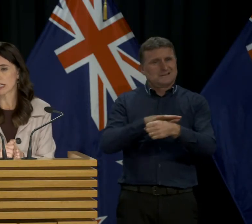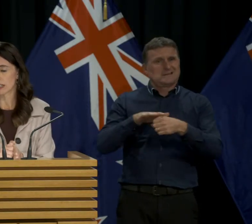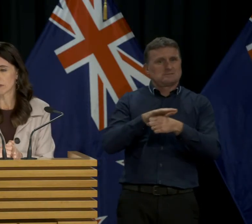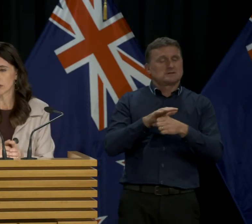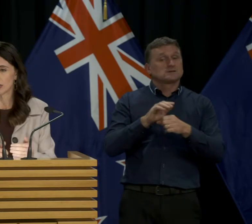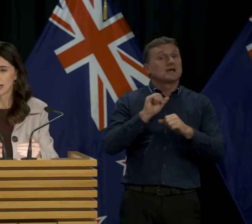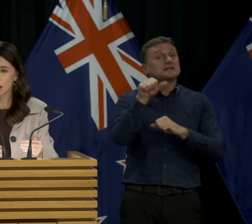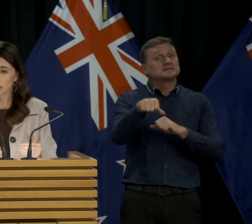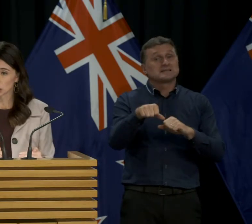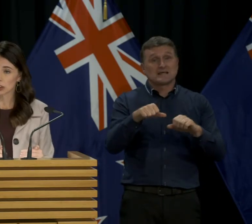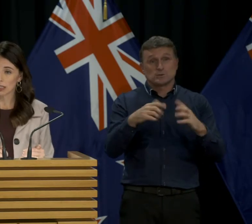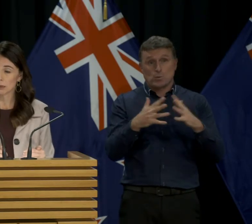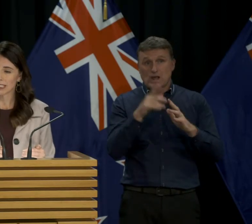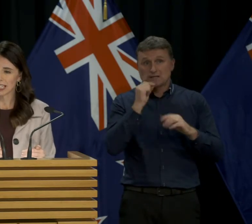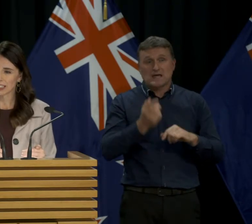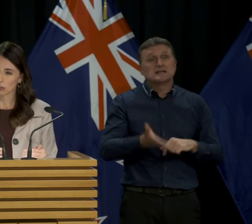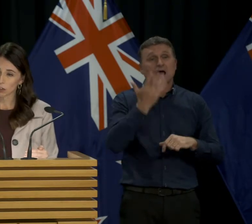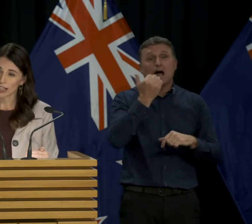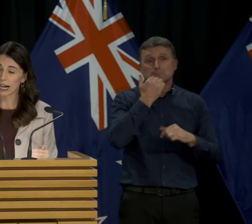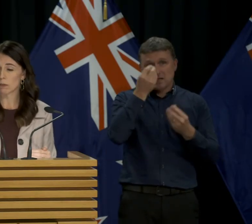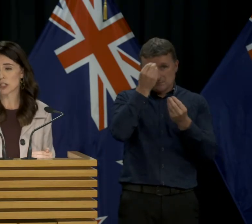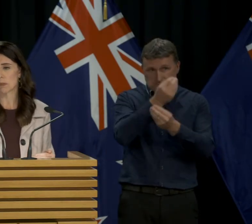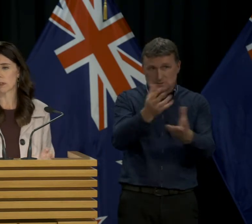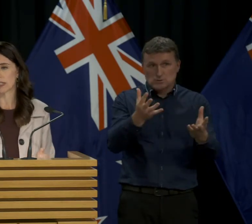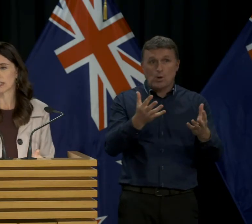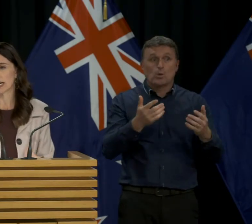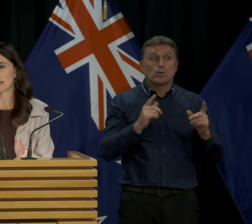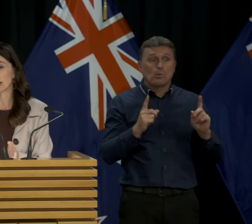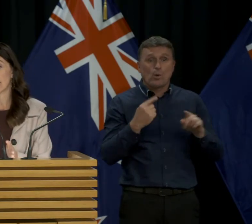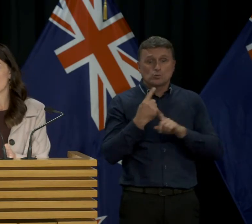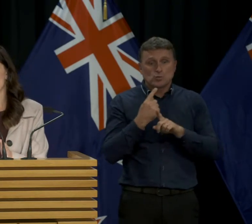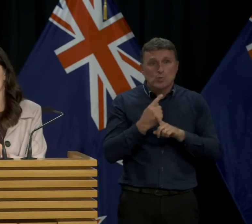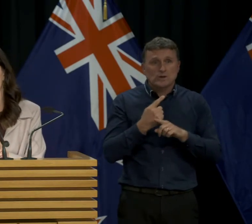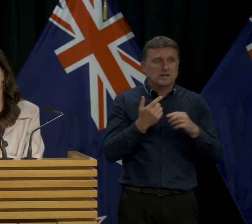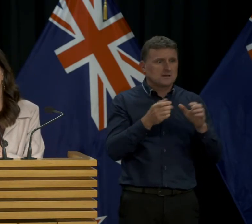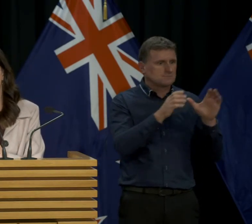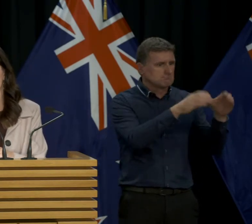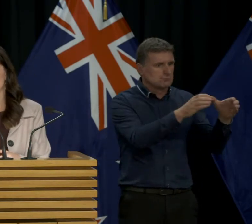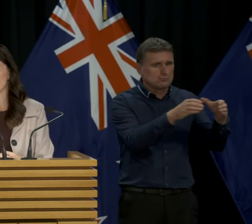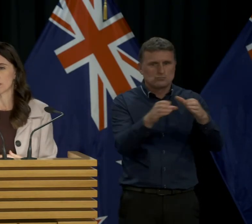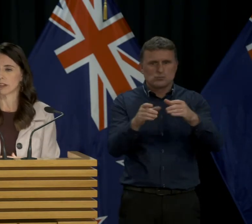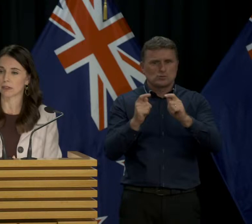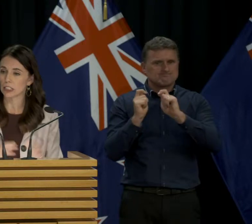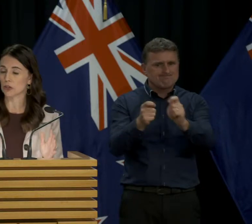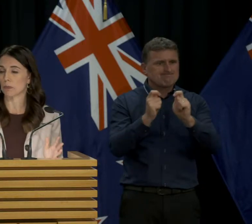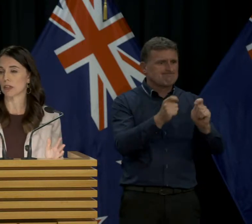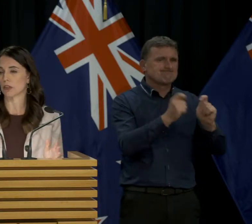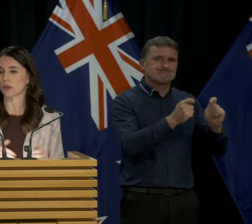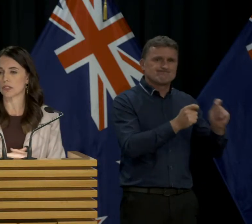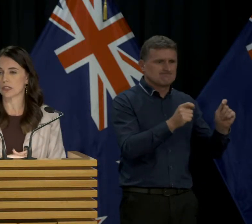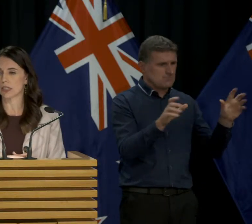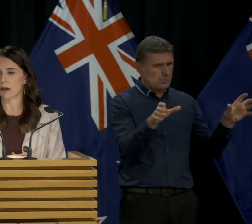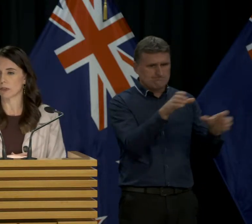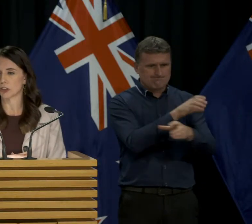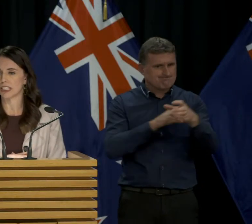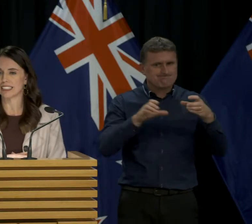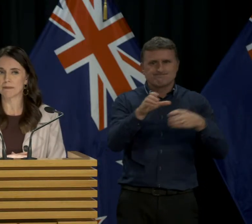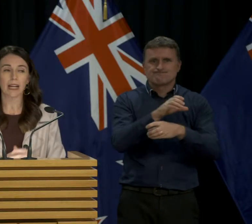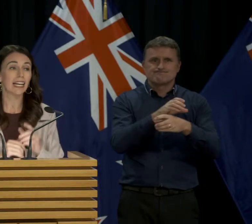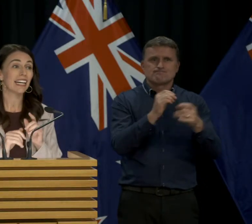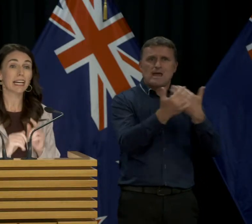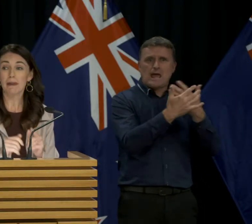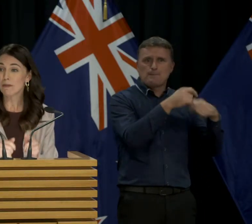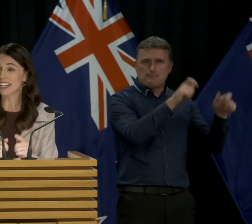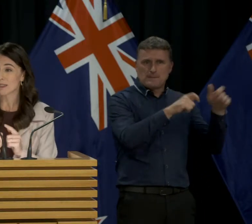should be able to give you how much is being taken offline, how much is being reallocated, and how much is therefore being redistributed across